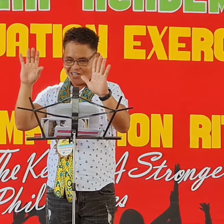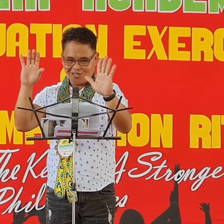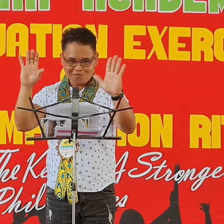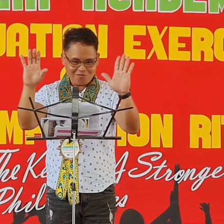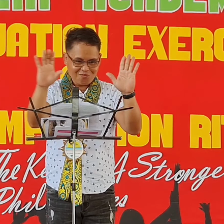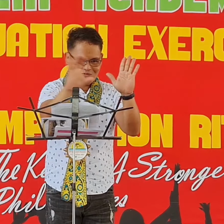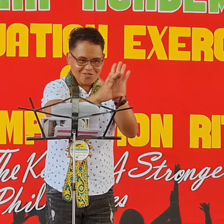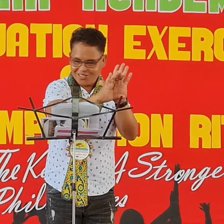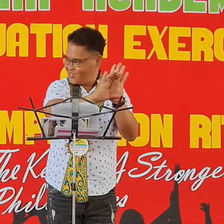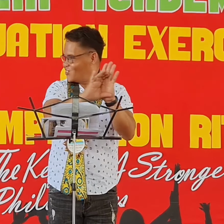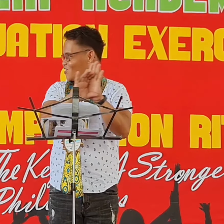He showed me pictures.